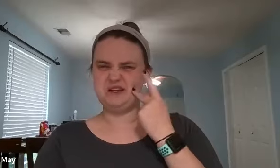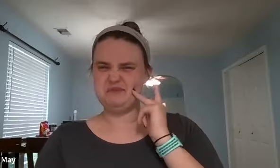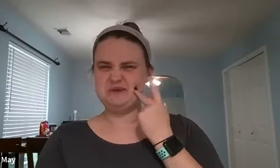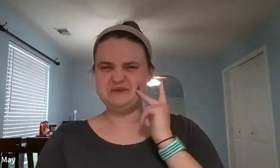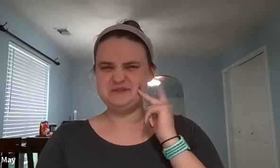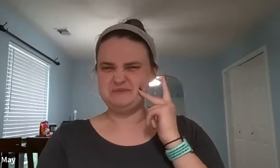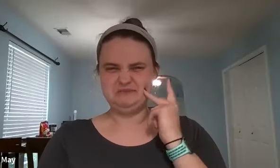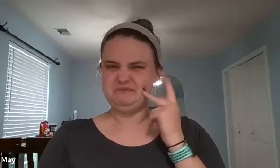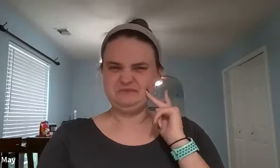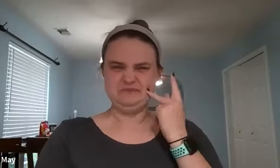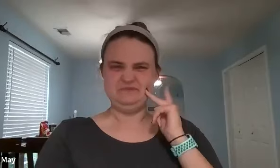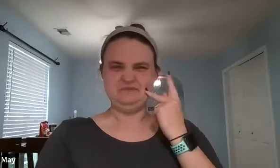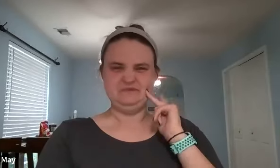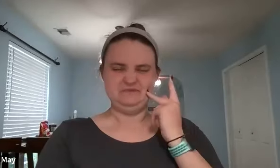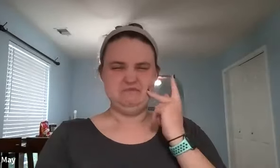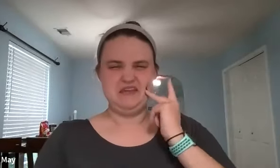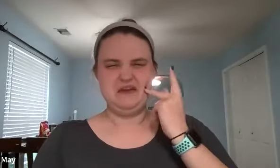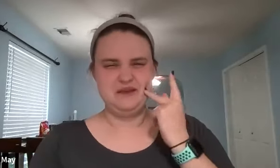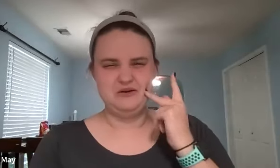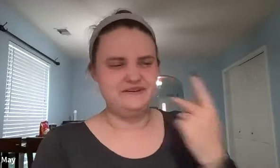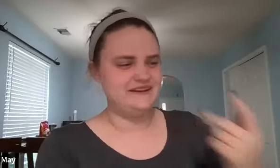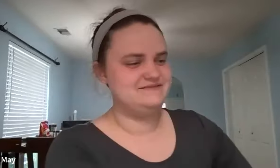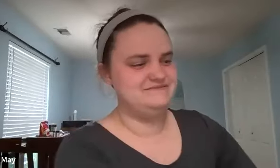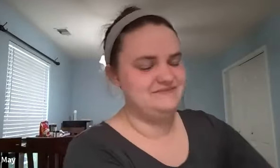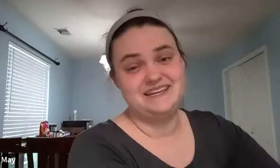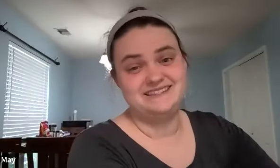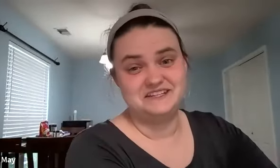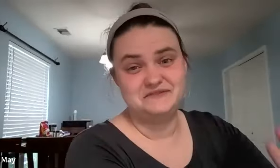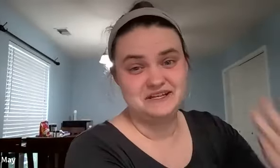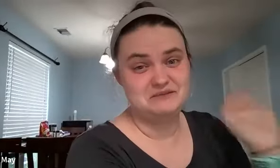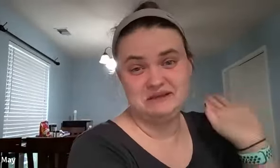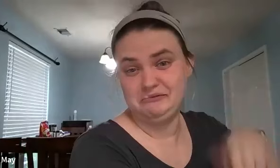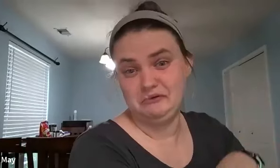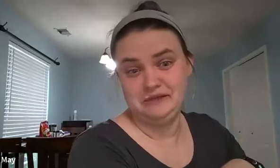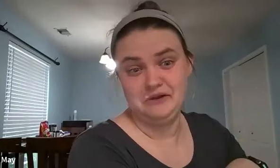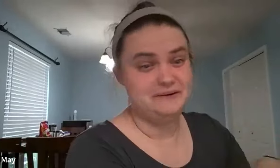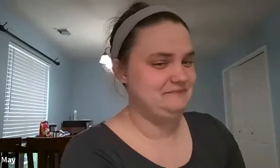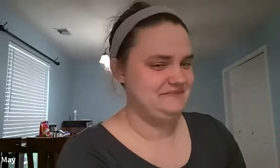about pickles. I'm like making that big old face. The kids think it's funny. So I'm like, we'll keep going.